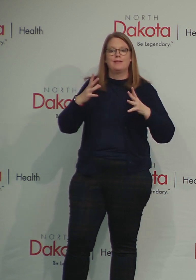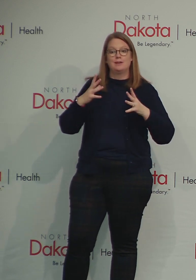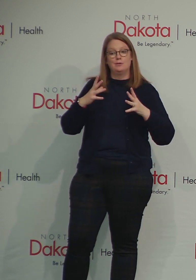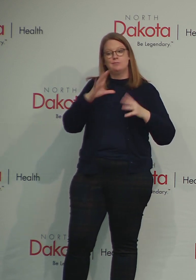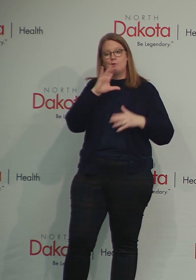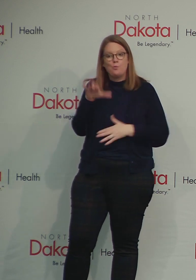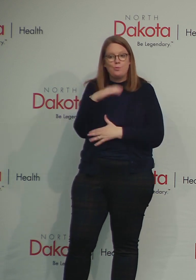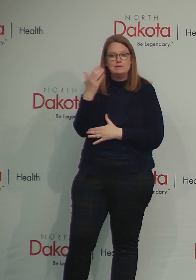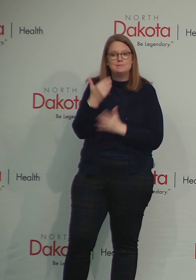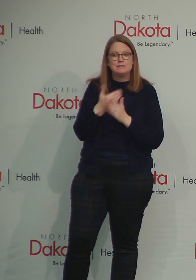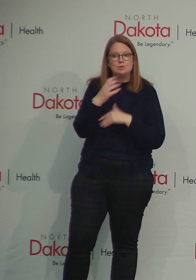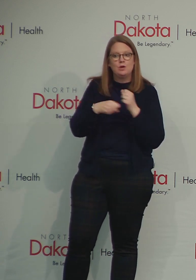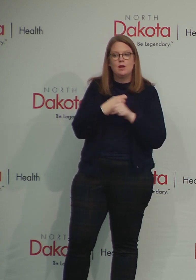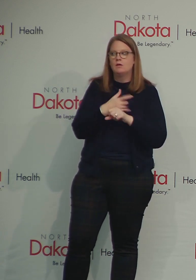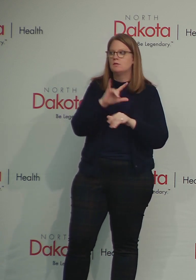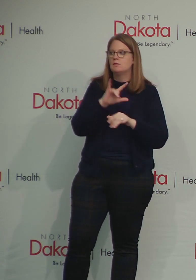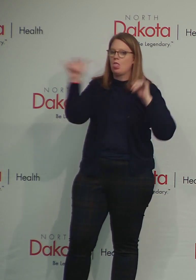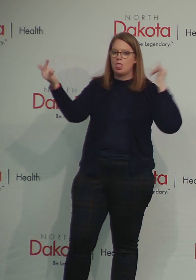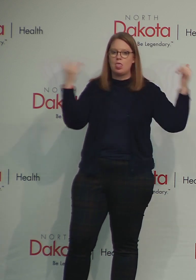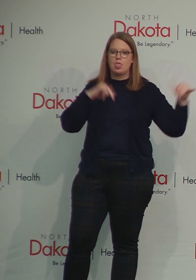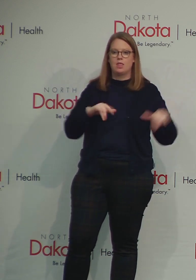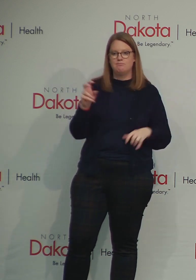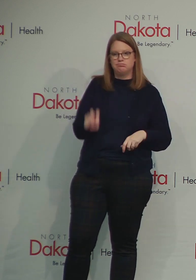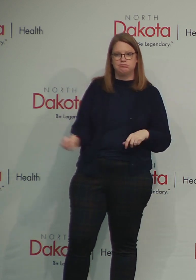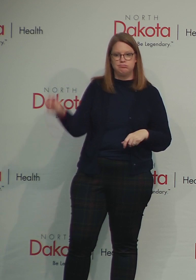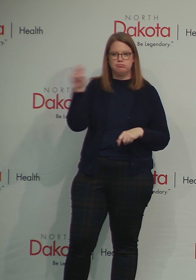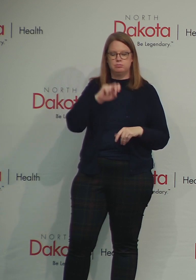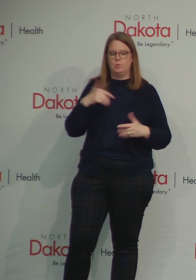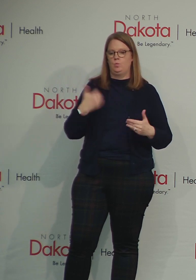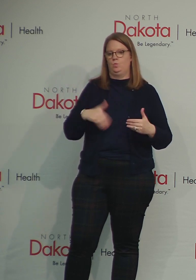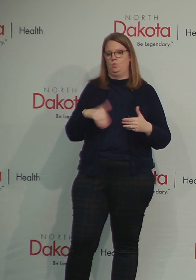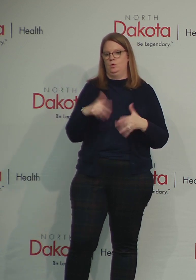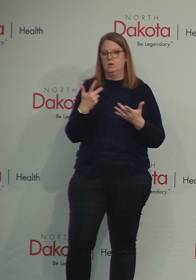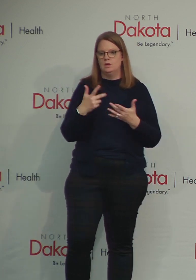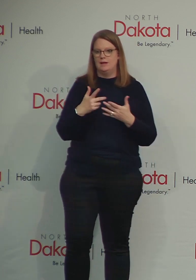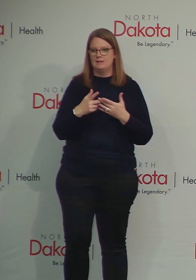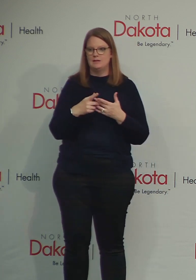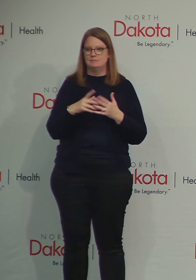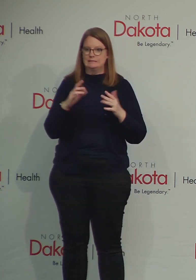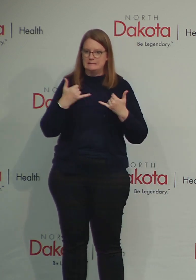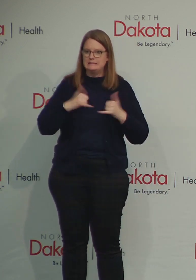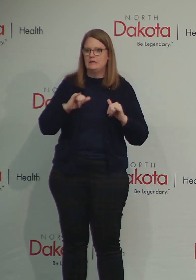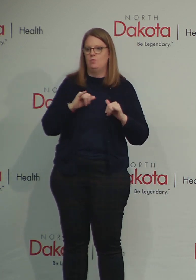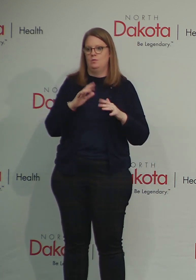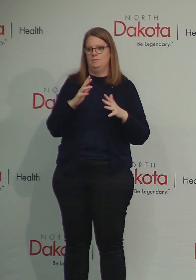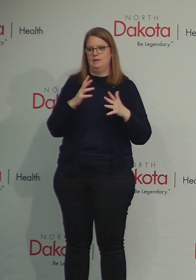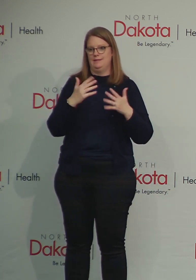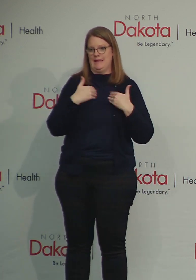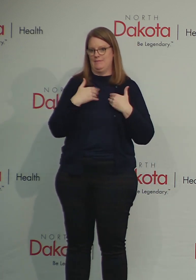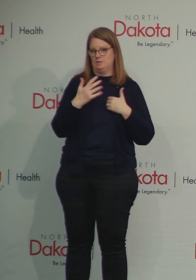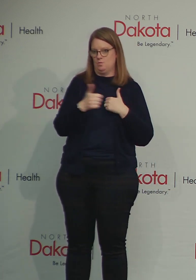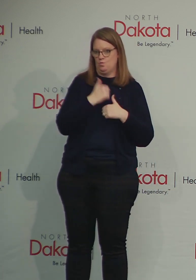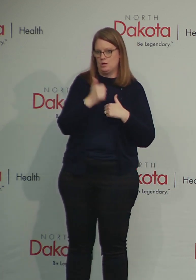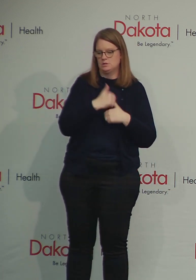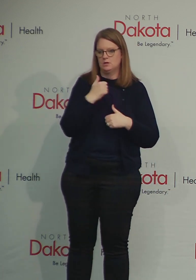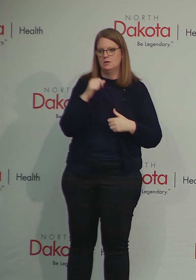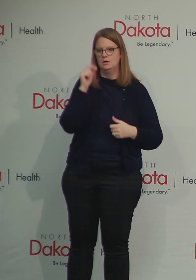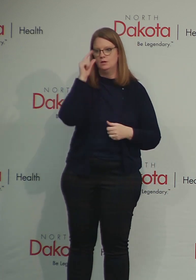rest of the nation may be seeing record cases, that recommends risk for us. And then we've got